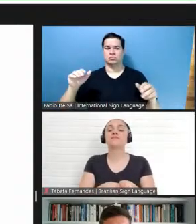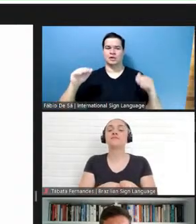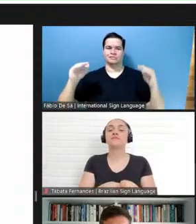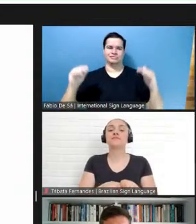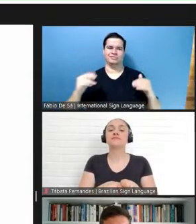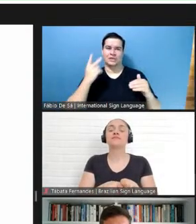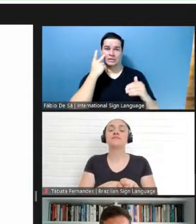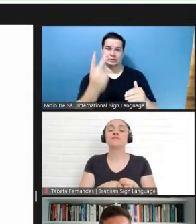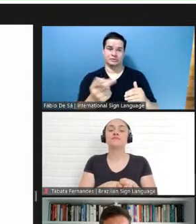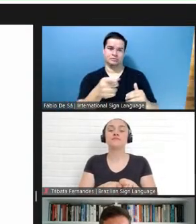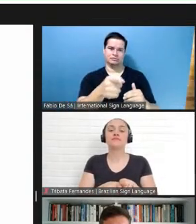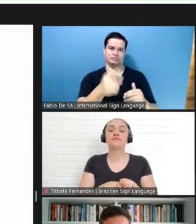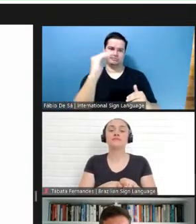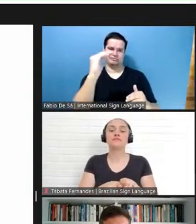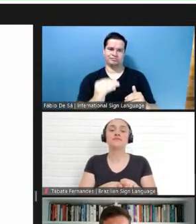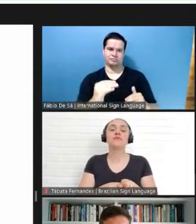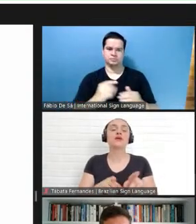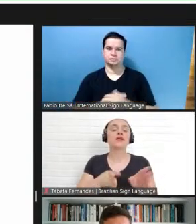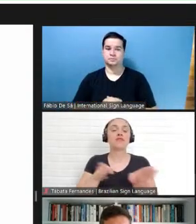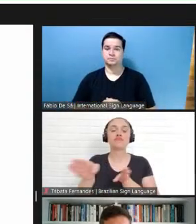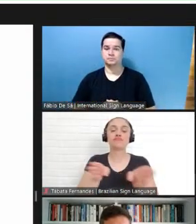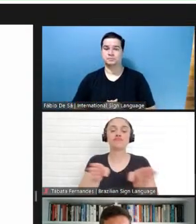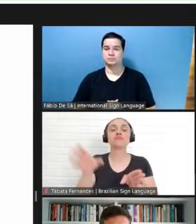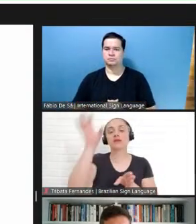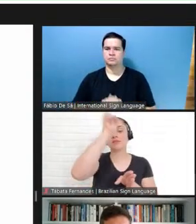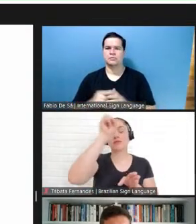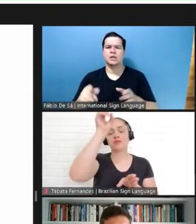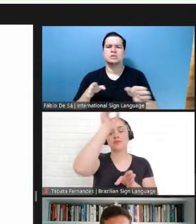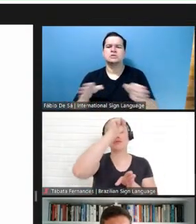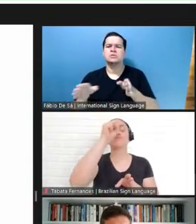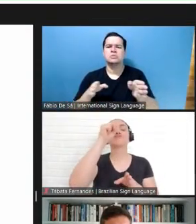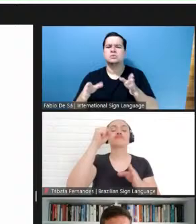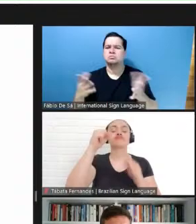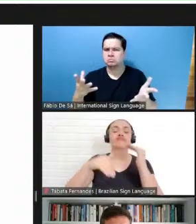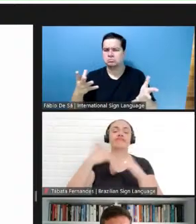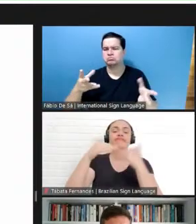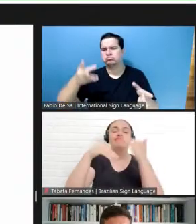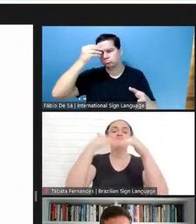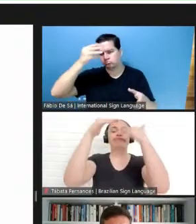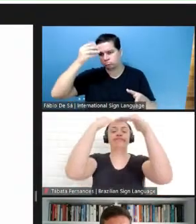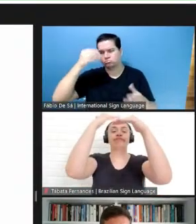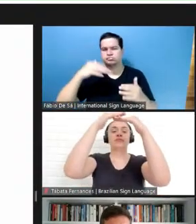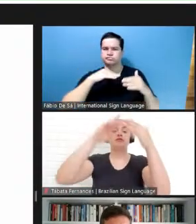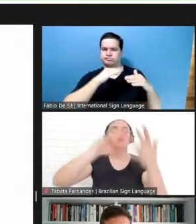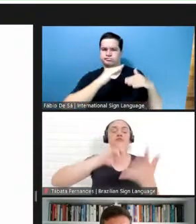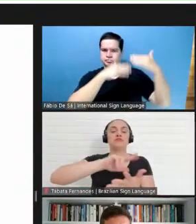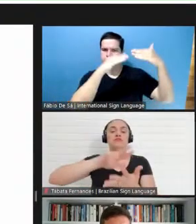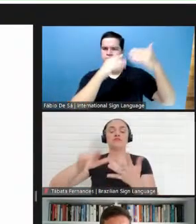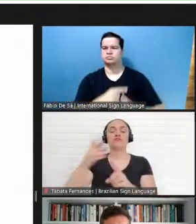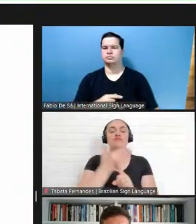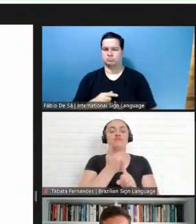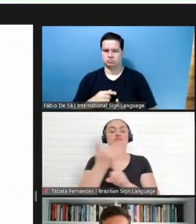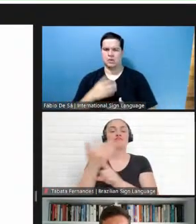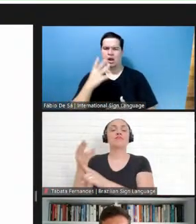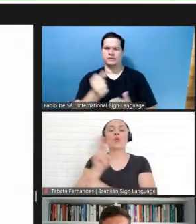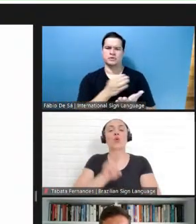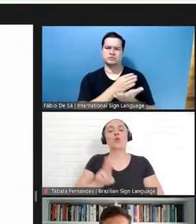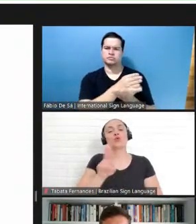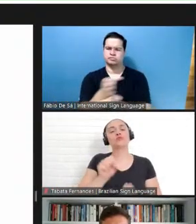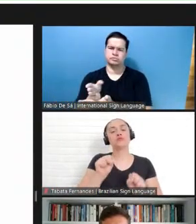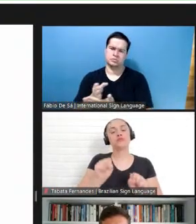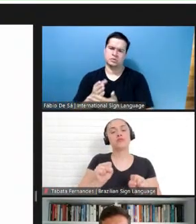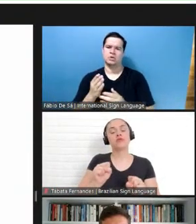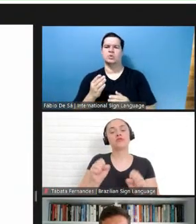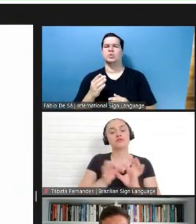learning, and that we're all going to use these this great variety of technology tools that we have available to